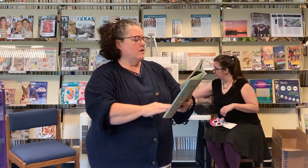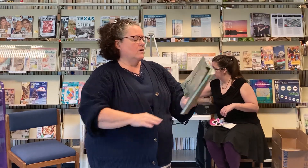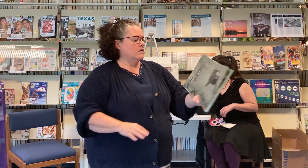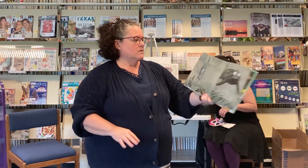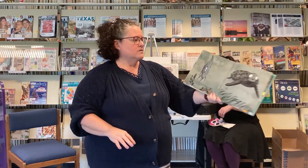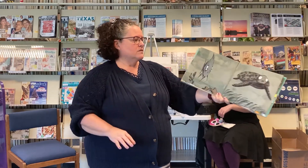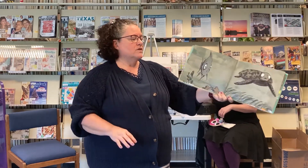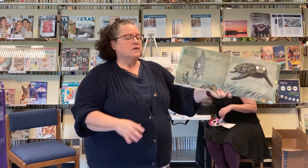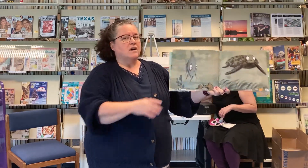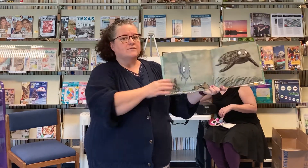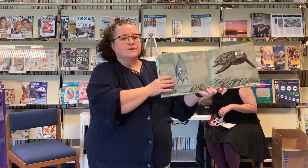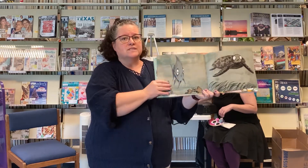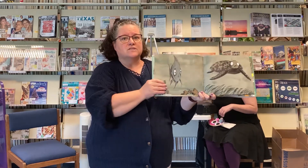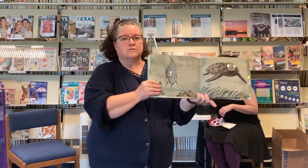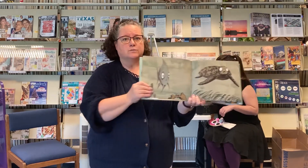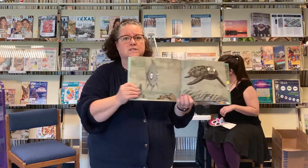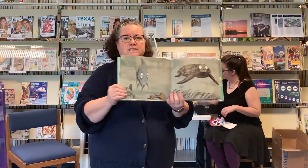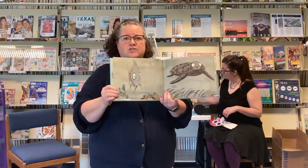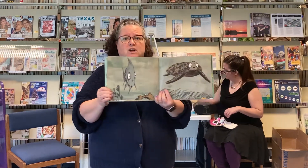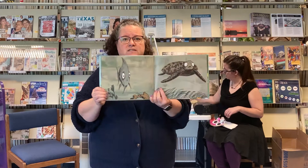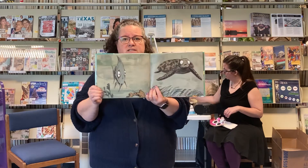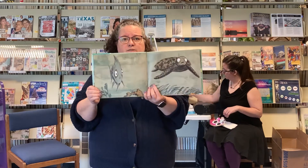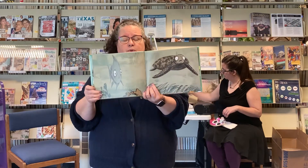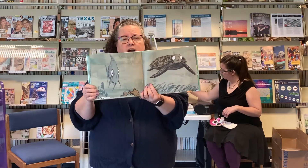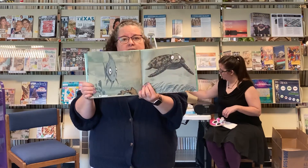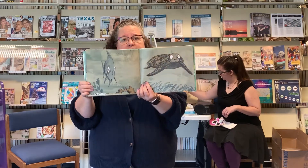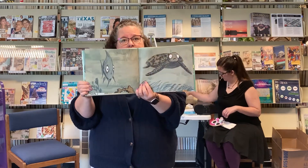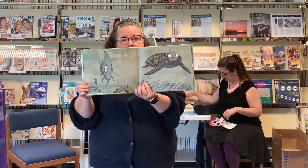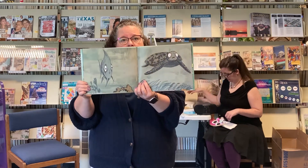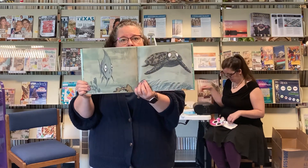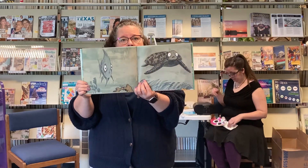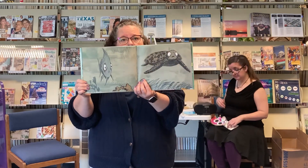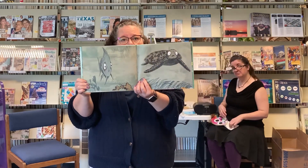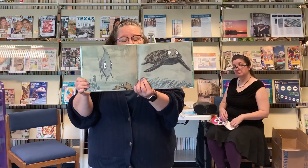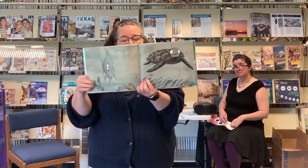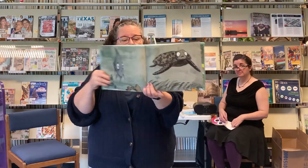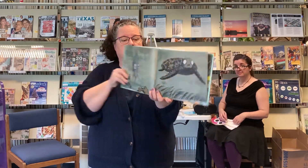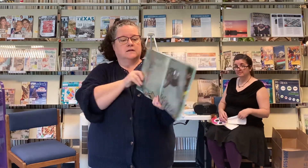Oh, look, our friends look really shocked and surprised.